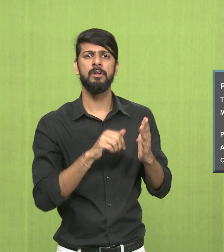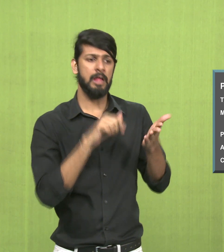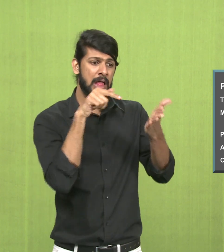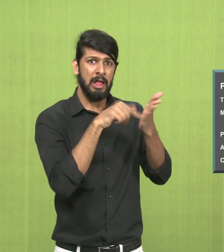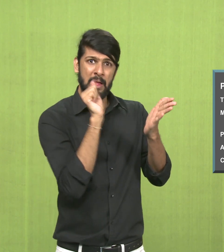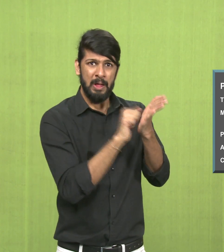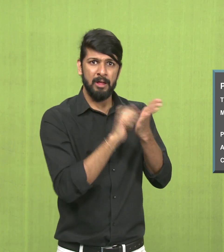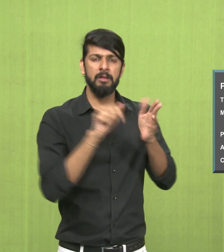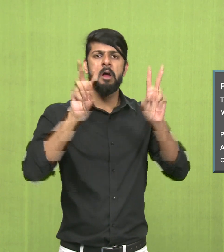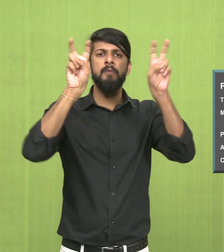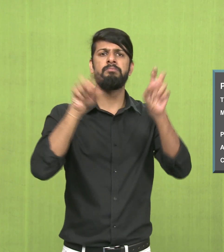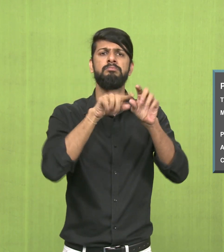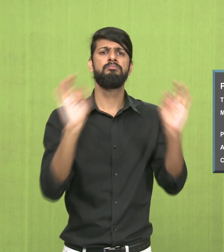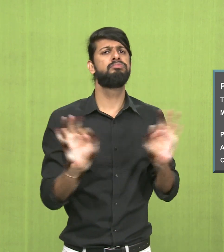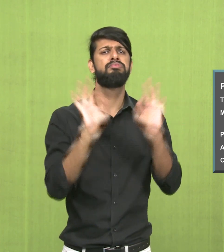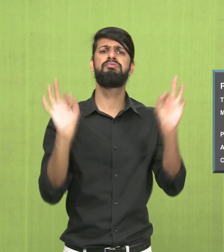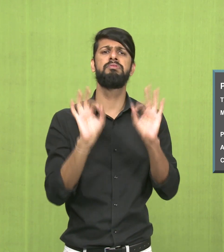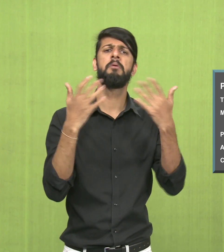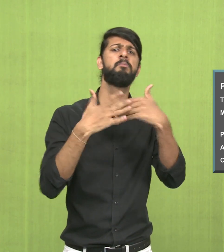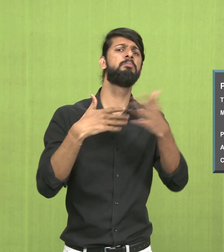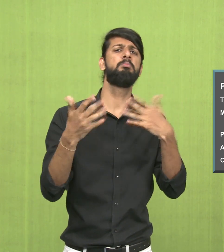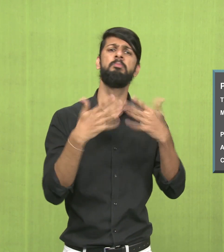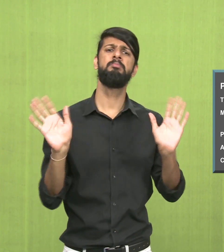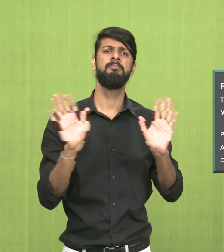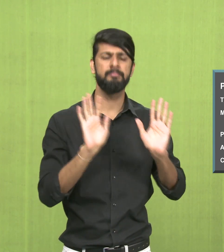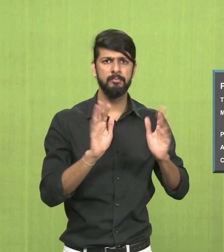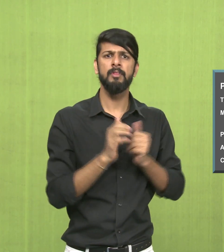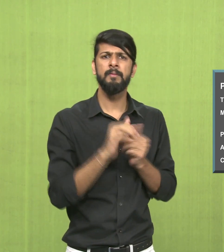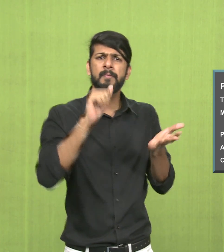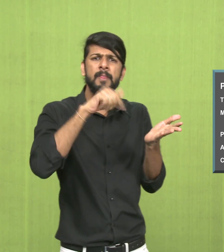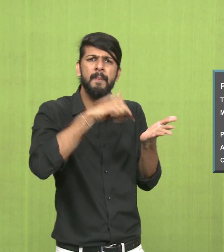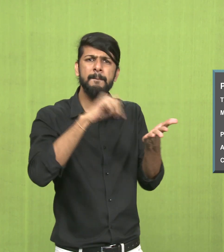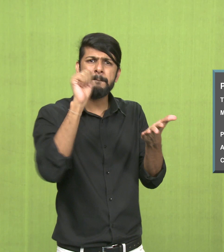Print or the prints which we have using vegetable blocks, there is no title.